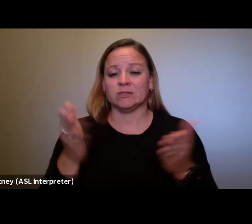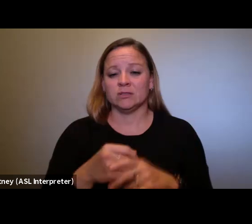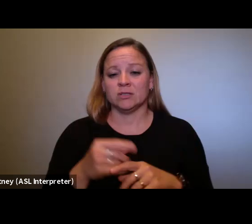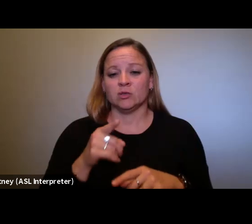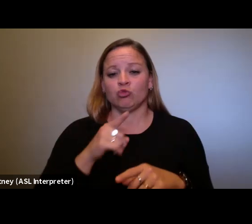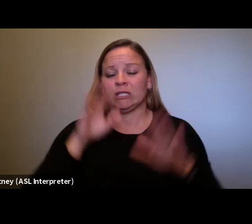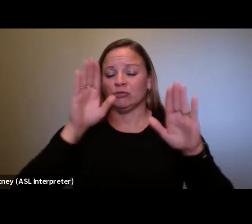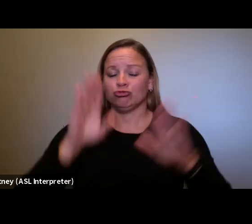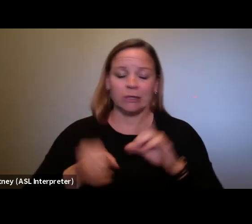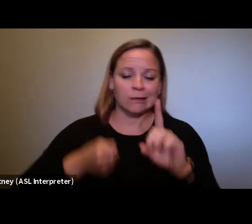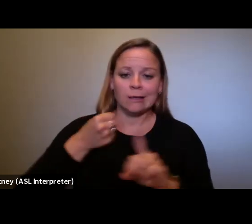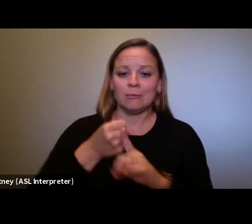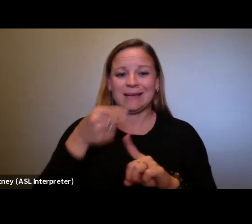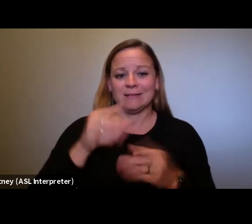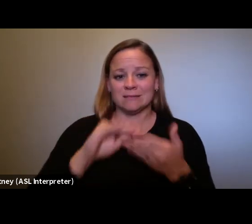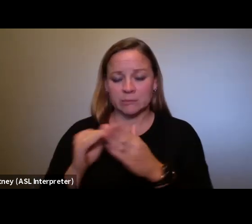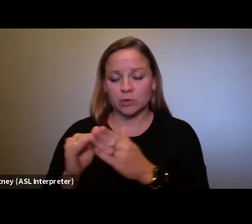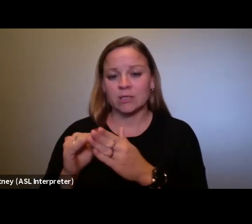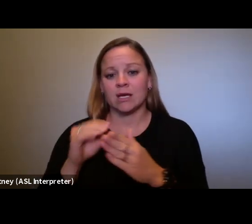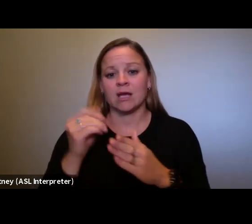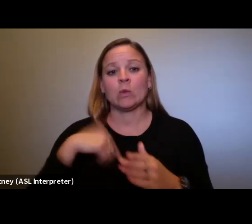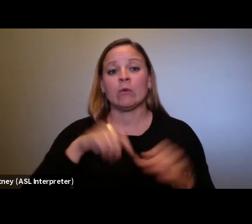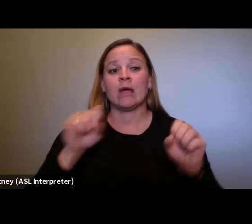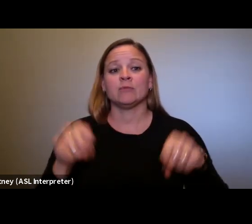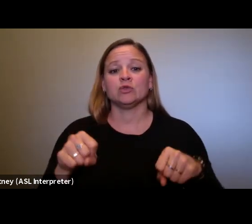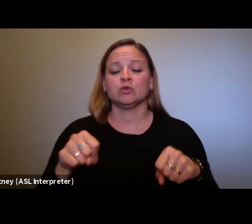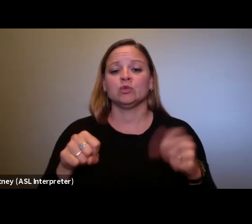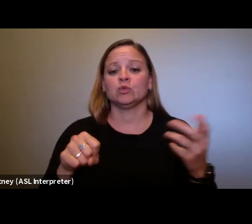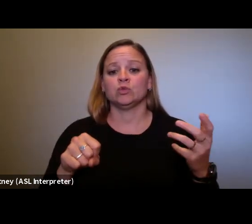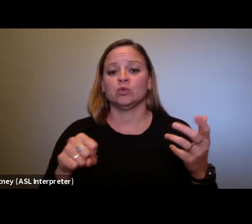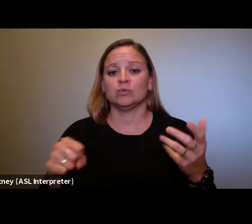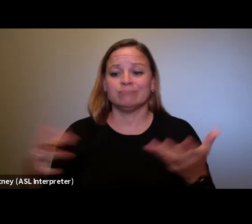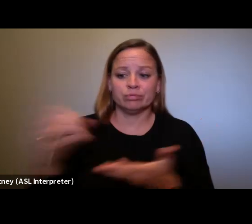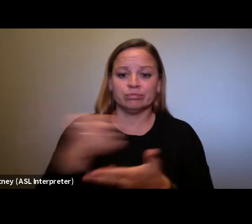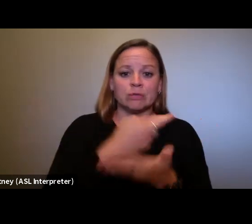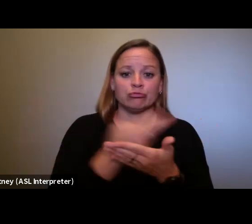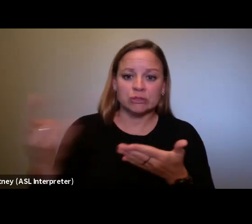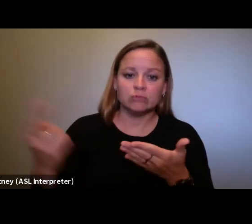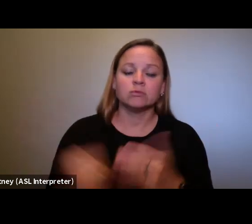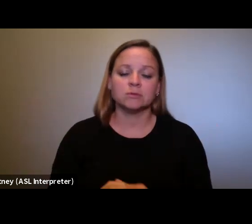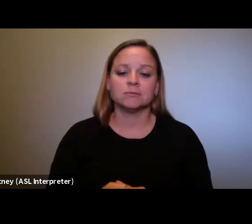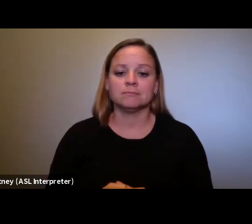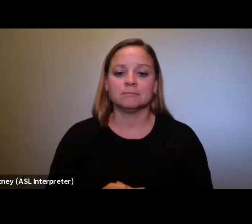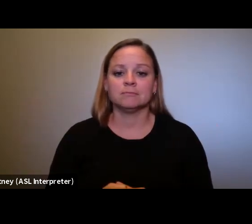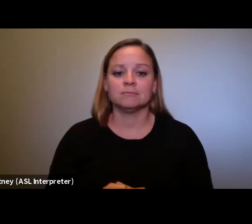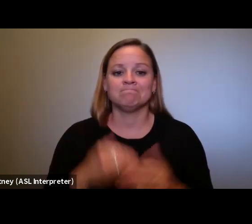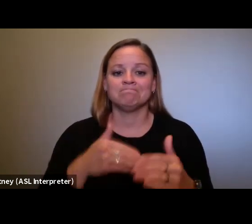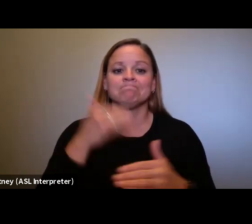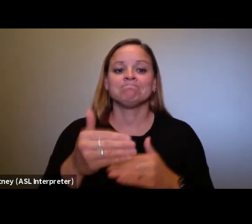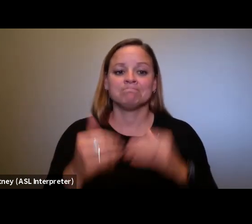a great impact in our community, and we were able to leverage and bring resources to us. So we can go to the next